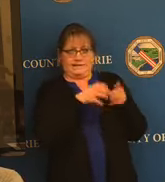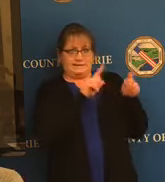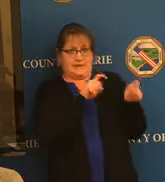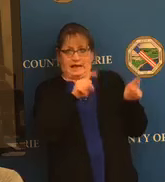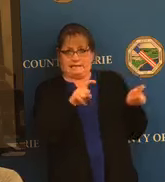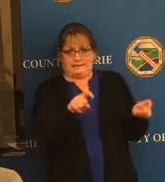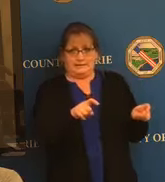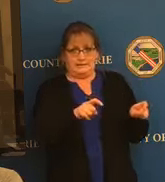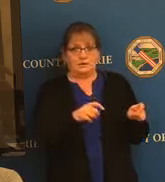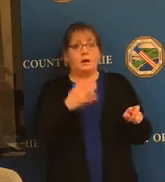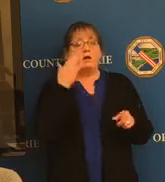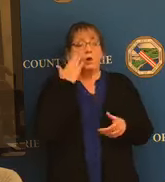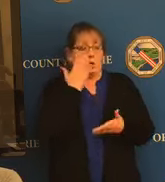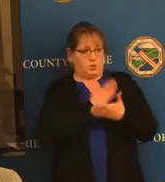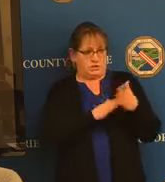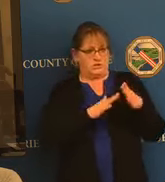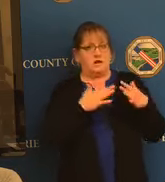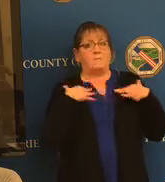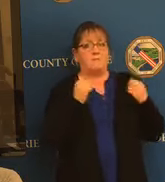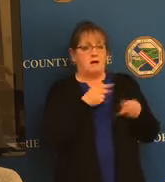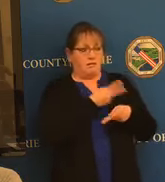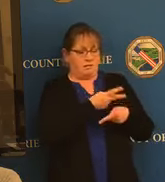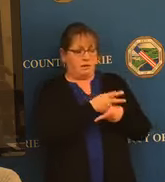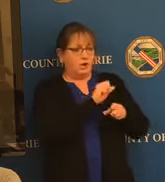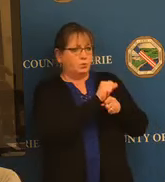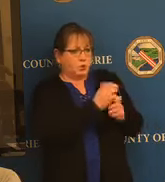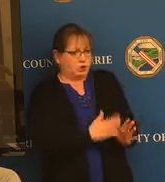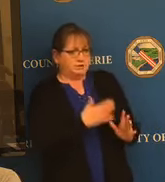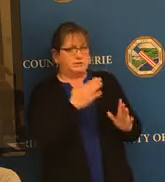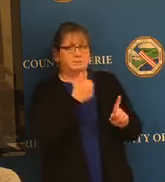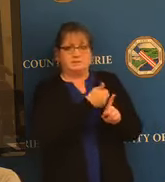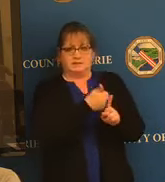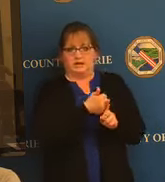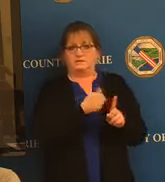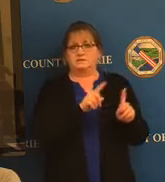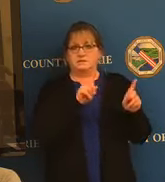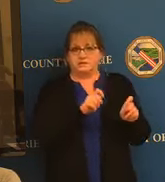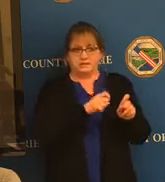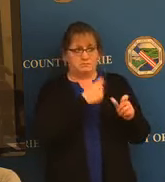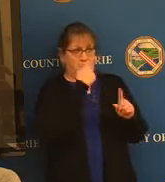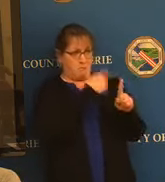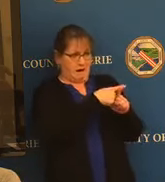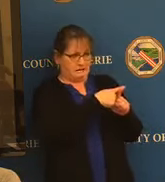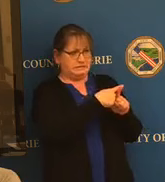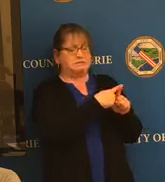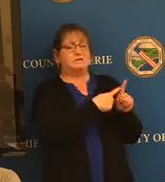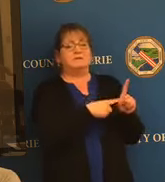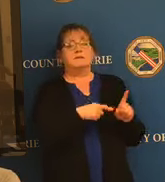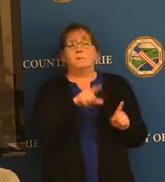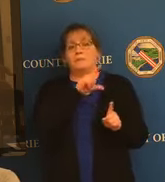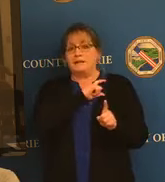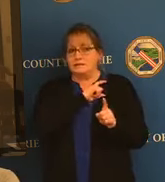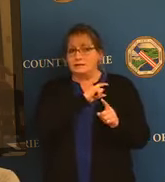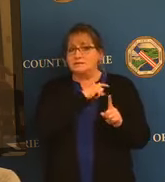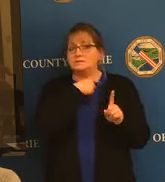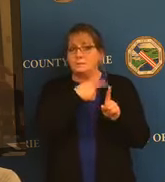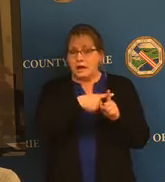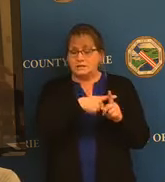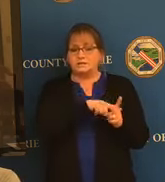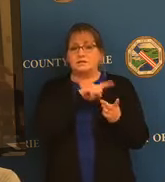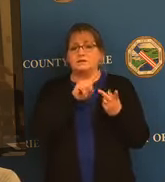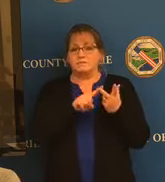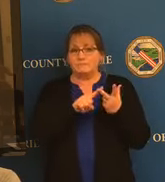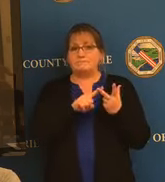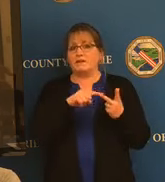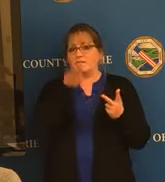know that there are healthcare workers who are testing positive. We know that there are police officers that have tested positive. We know that there are firefighters